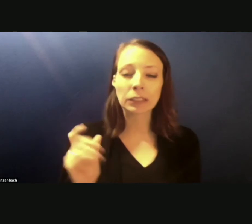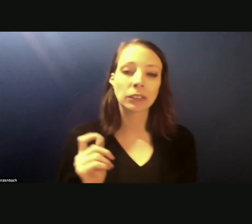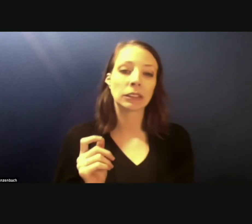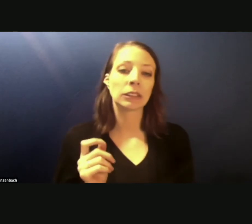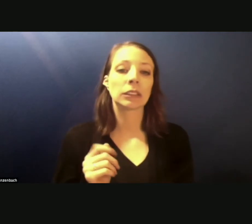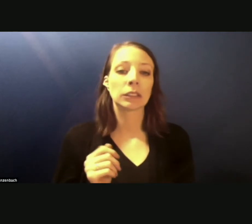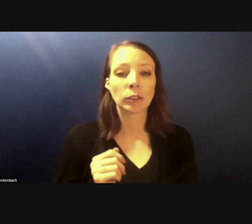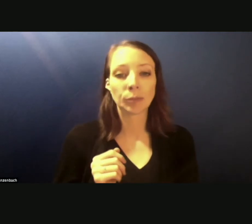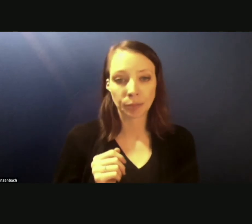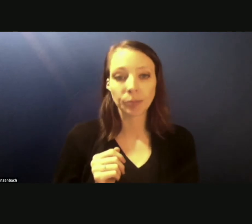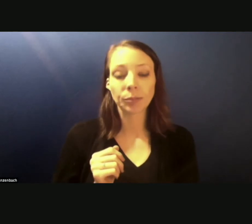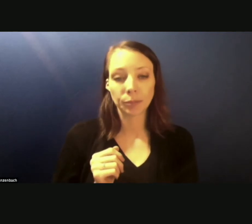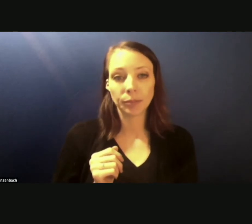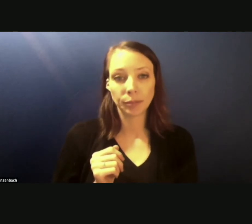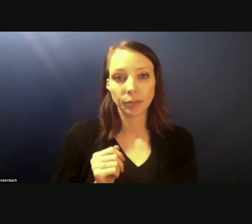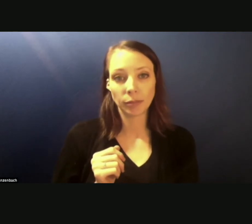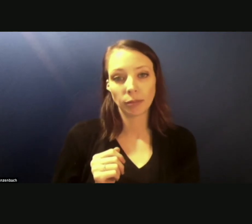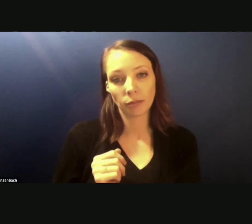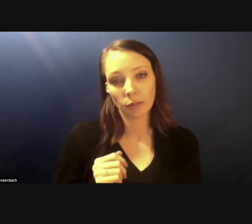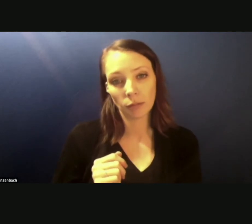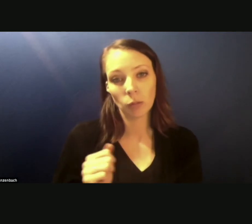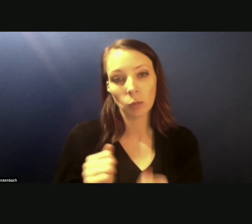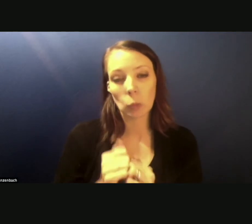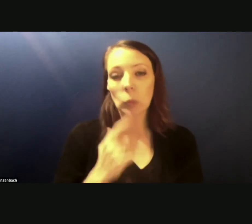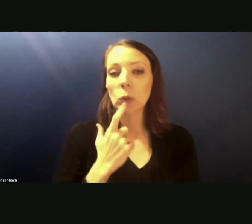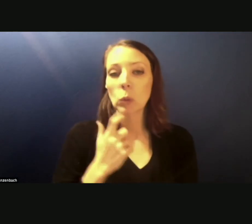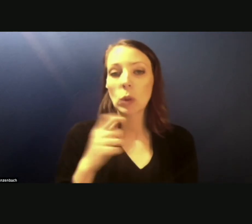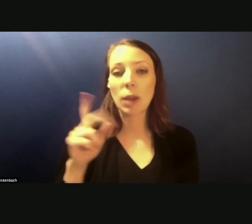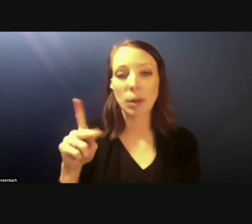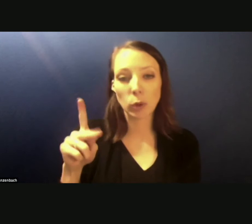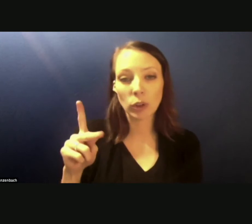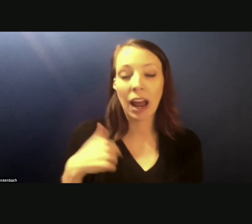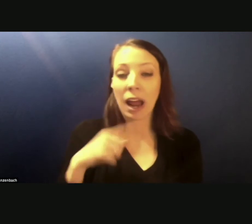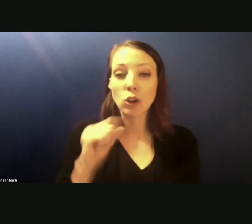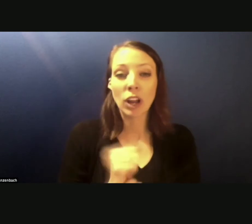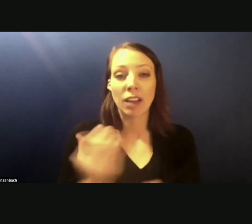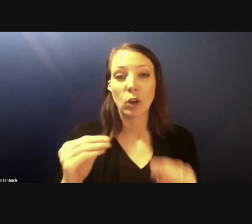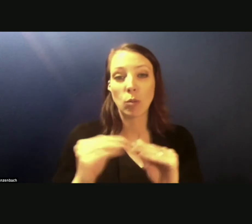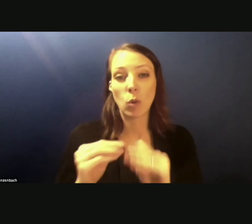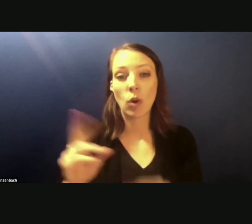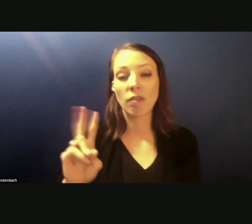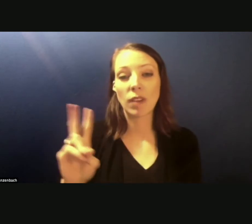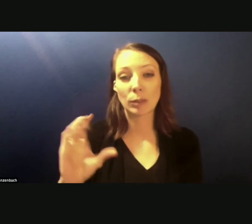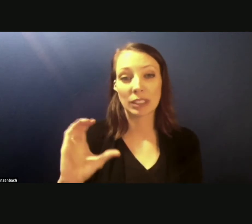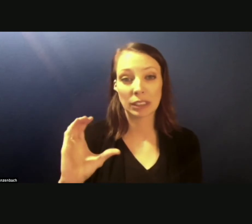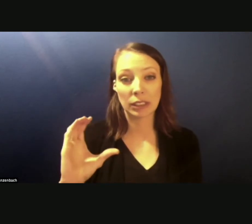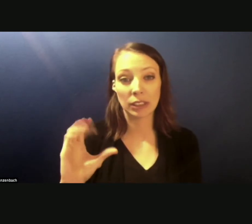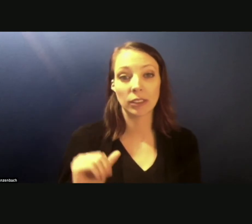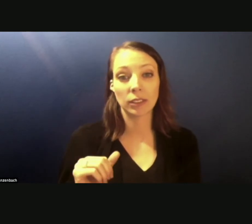C, um, with red peppers that actually have more vitamin C than an orange, believe it or